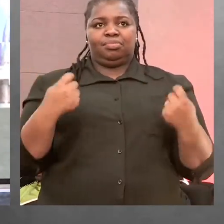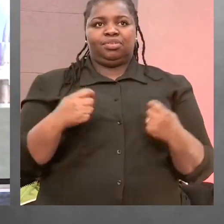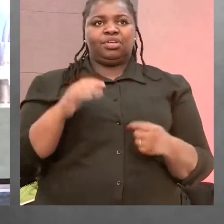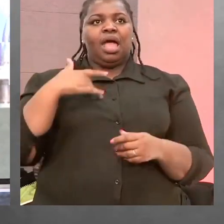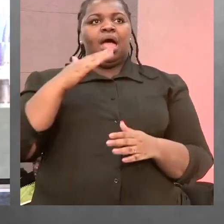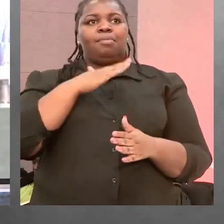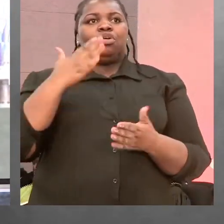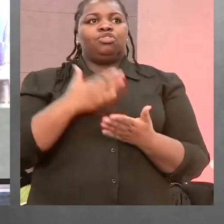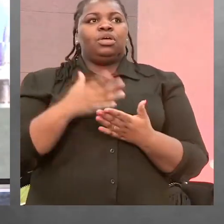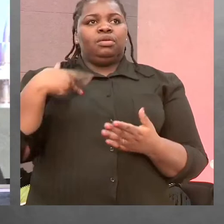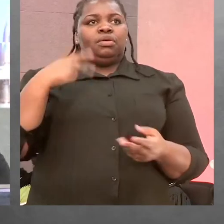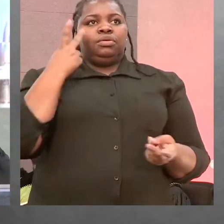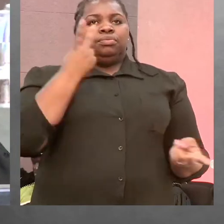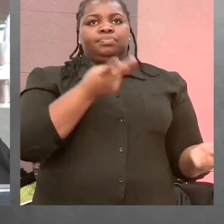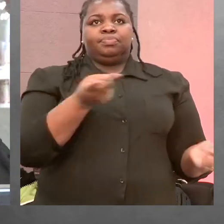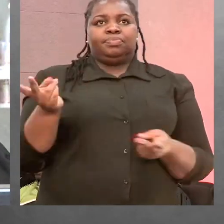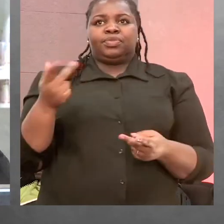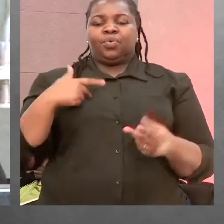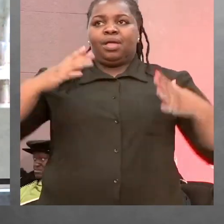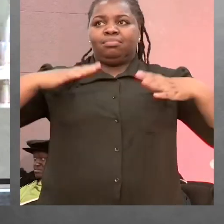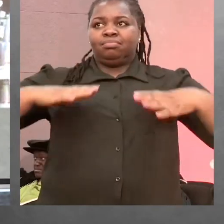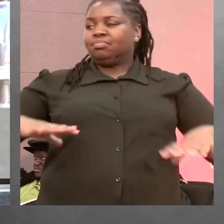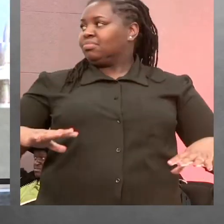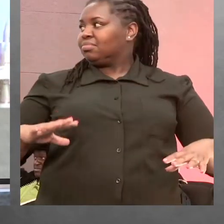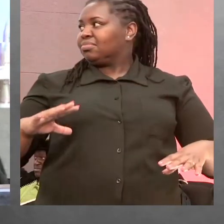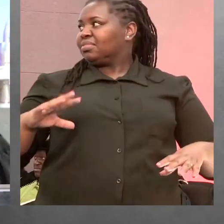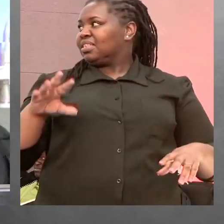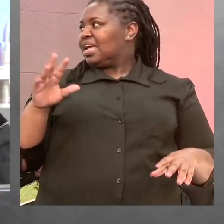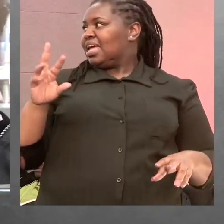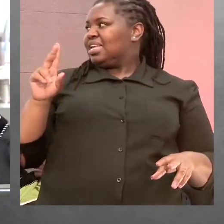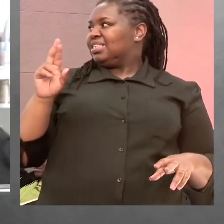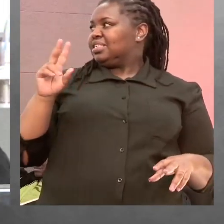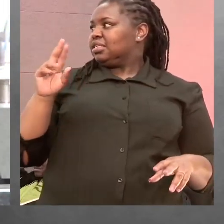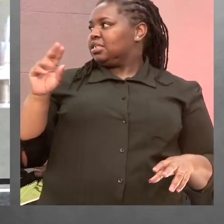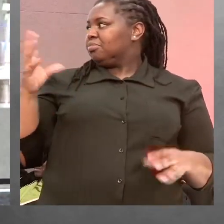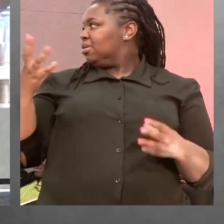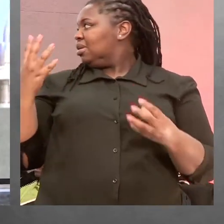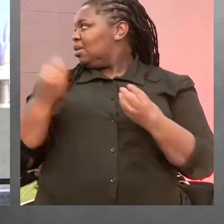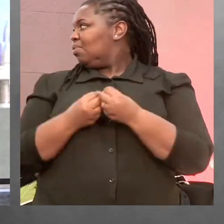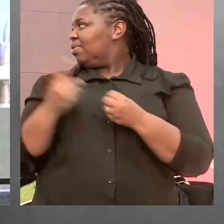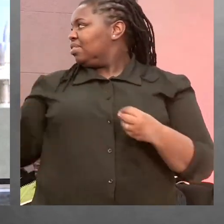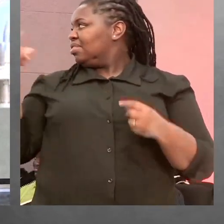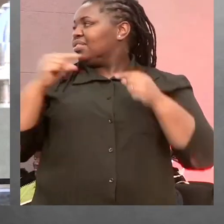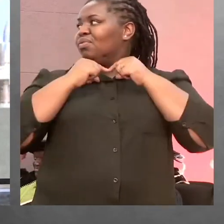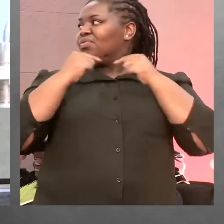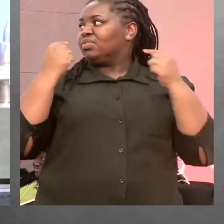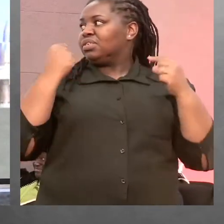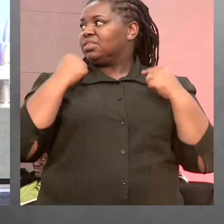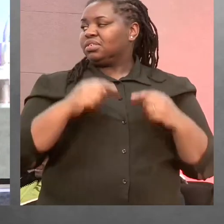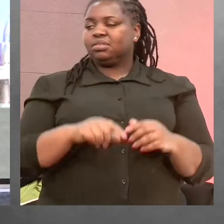I don't know if you've noticed that you are wearing similar gowns, Nomfundis. I do.